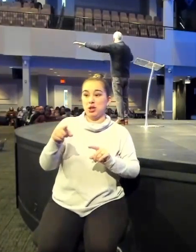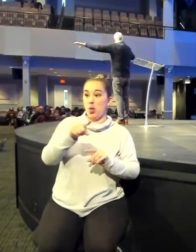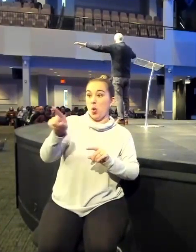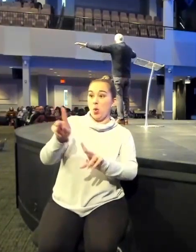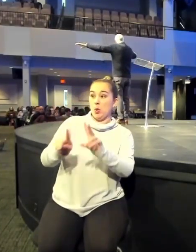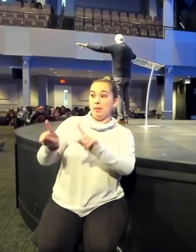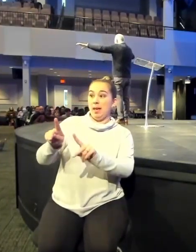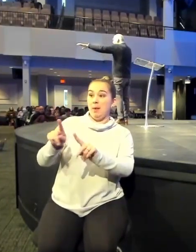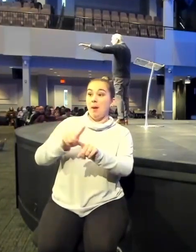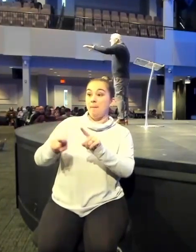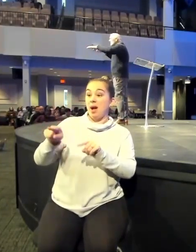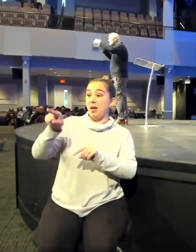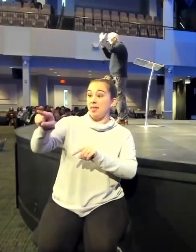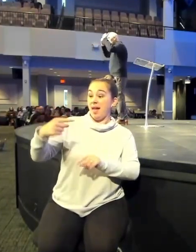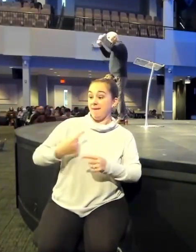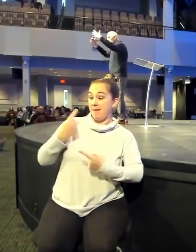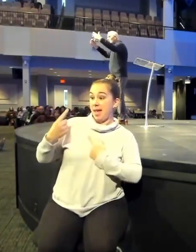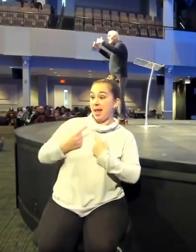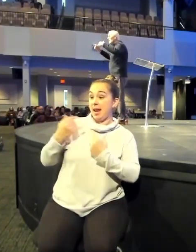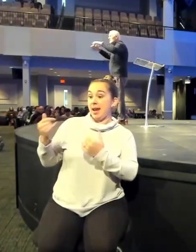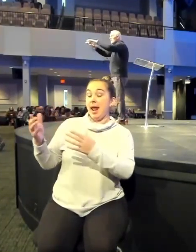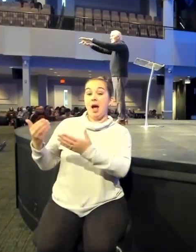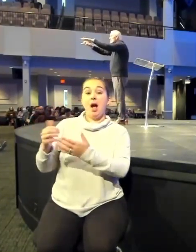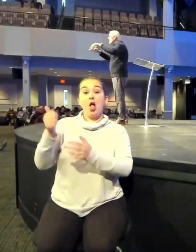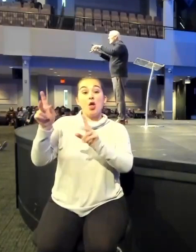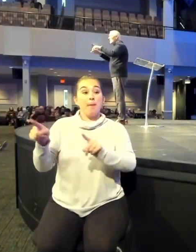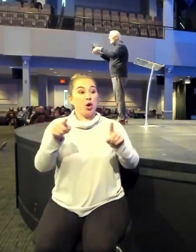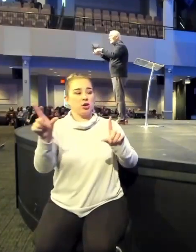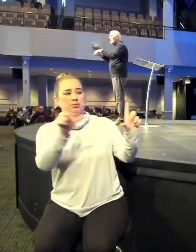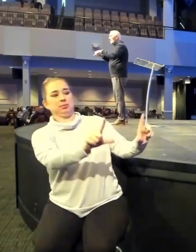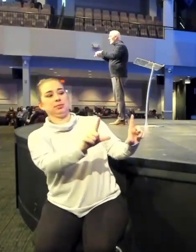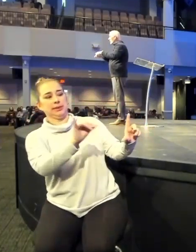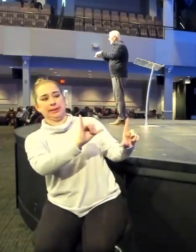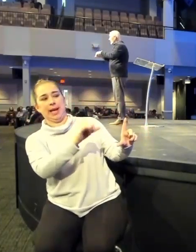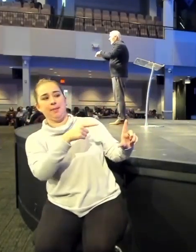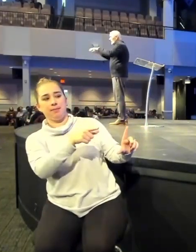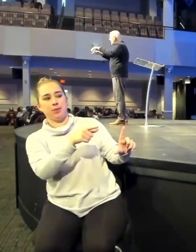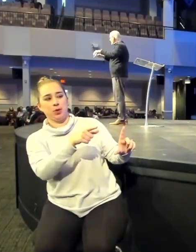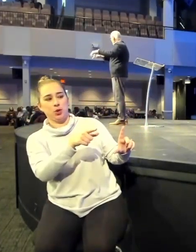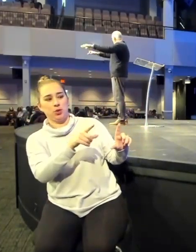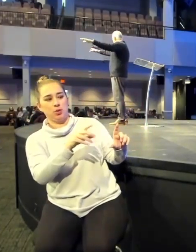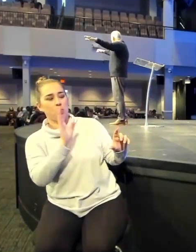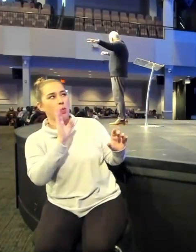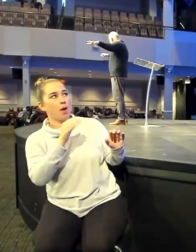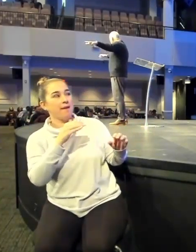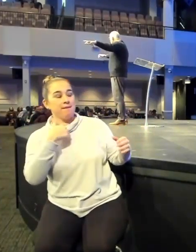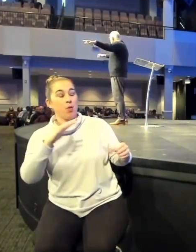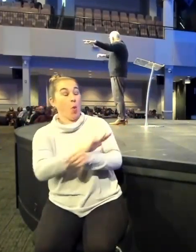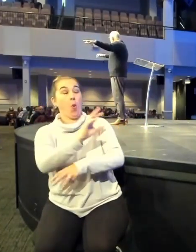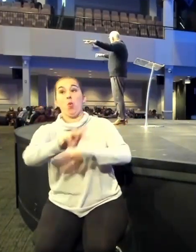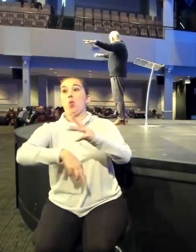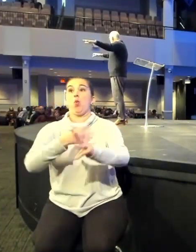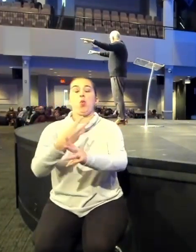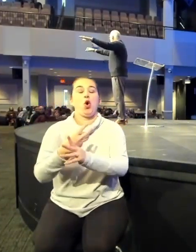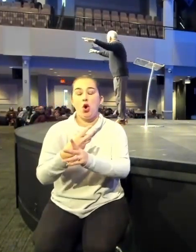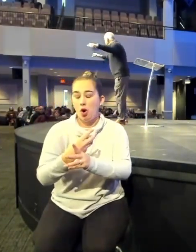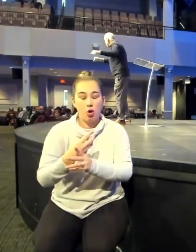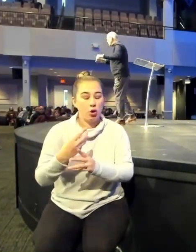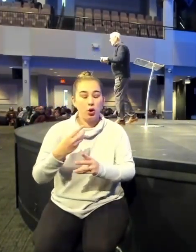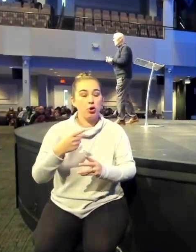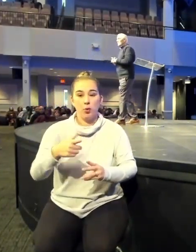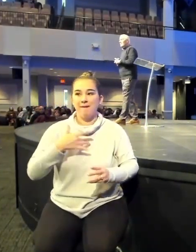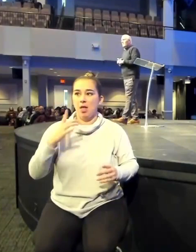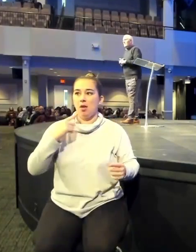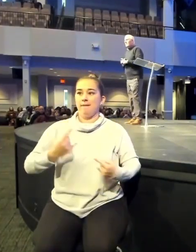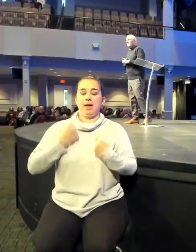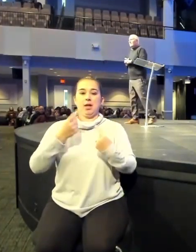upon how other people have treated you. And so suddenly now it's not just them, but if you're not careful, the whole world becomes an offense to